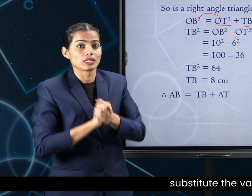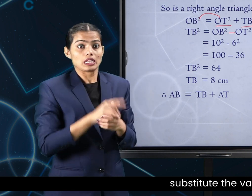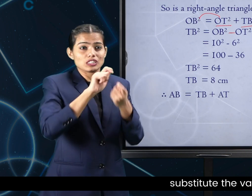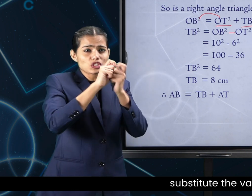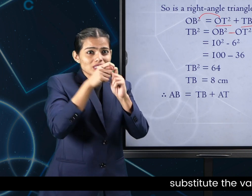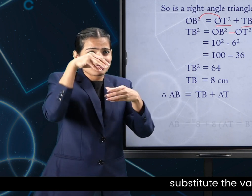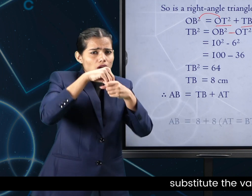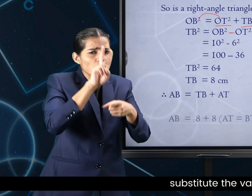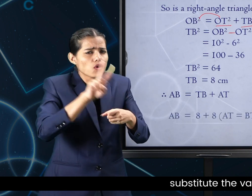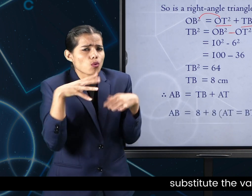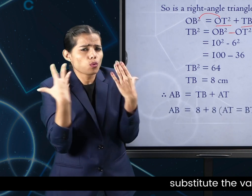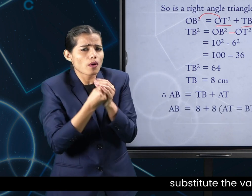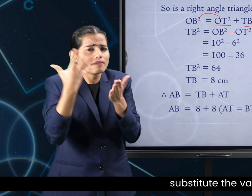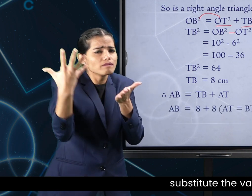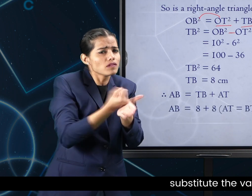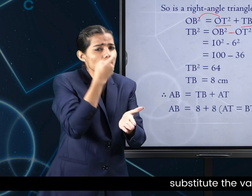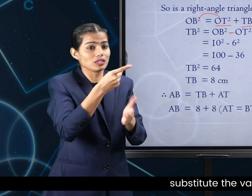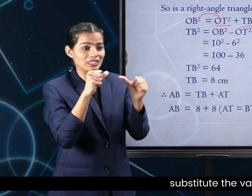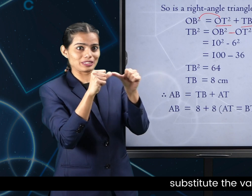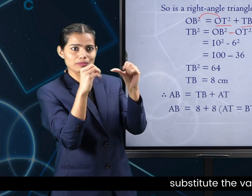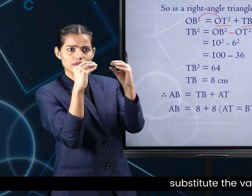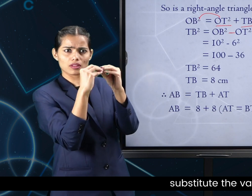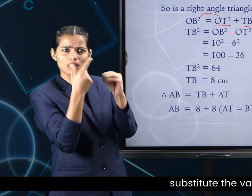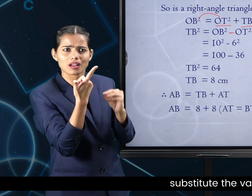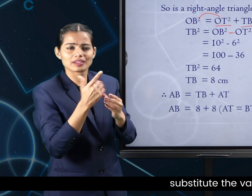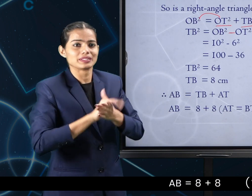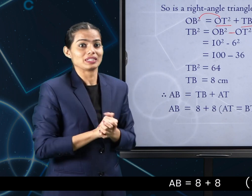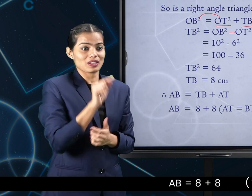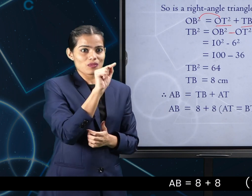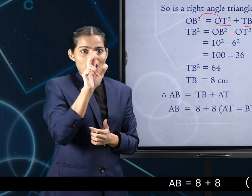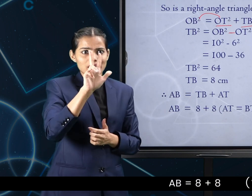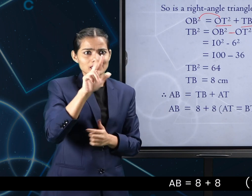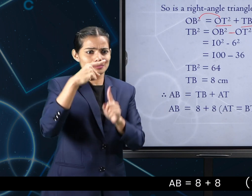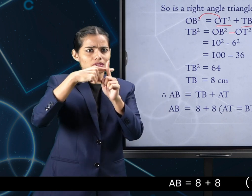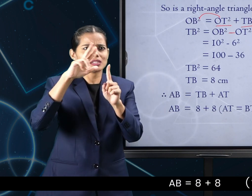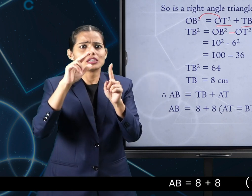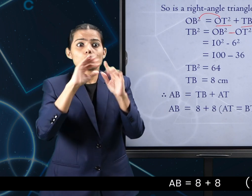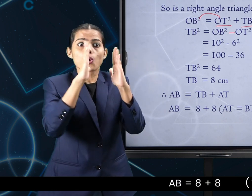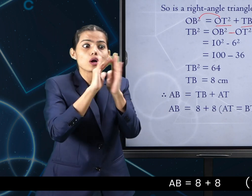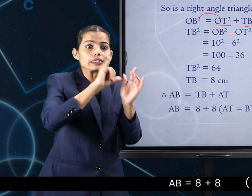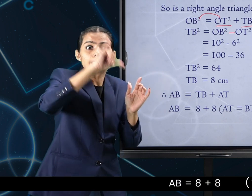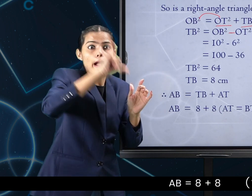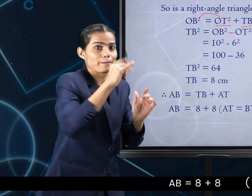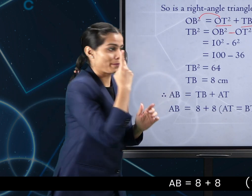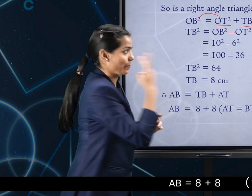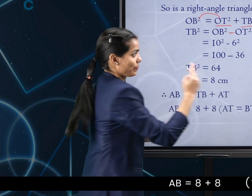Substitute the value we get. AB is equal to 8 plus 8, AT is equal to BT.